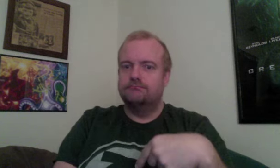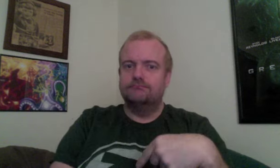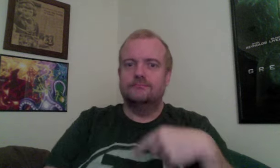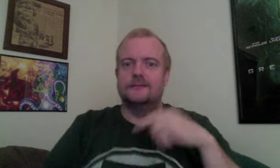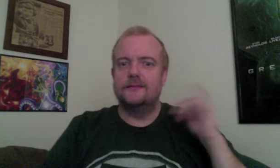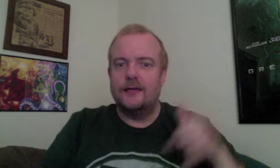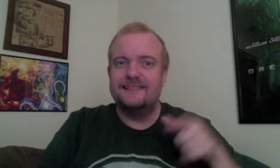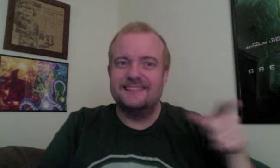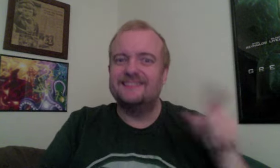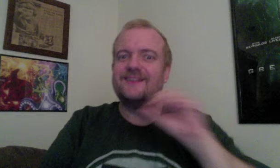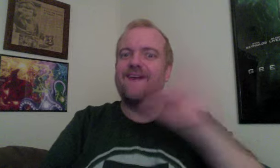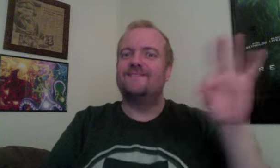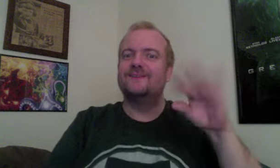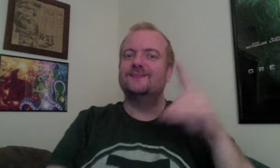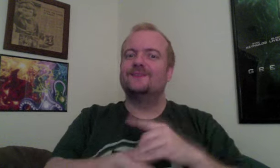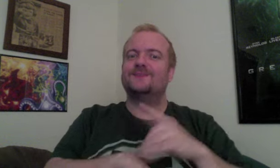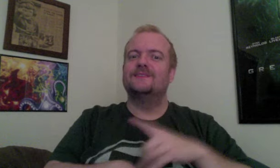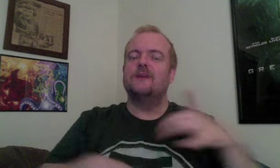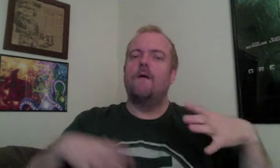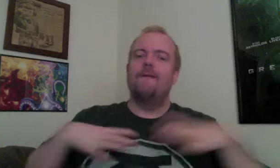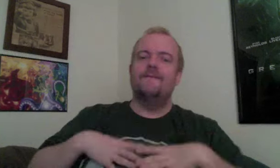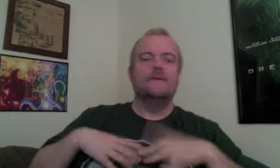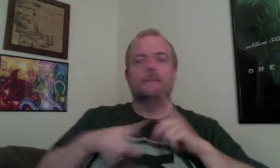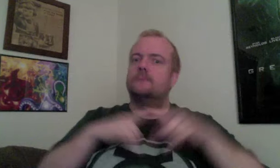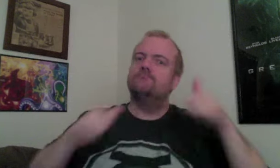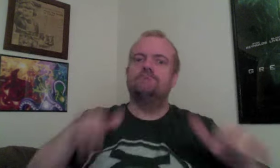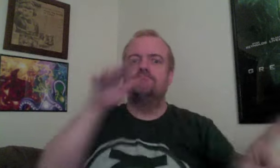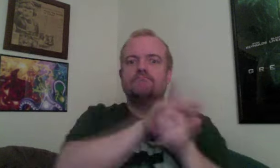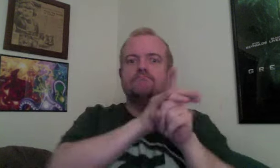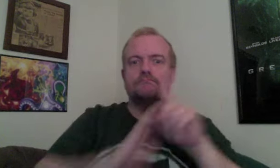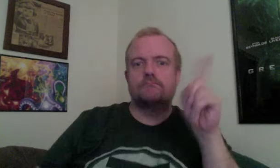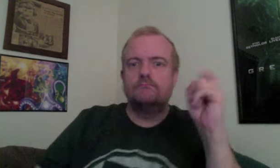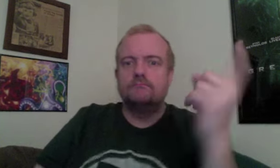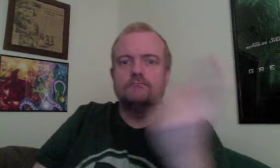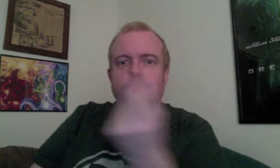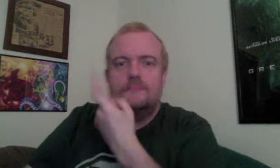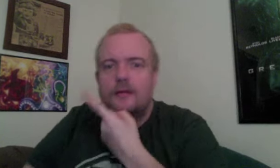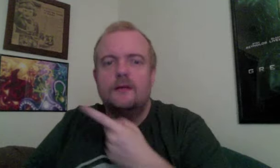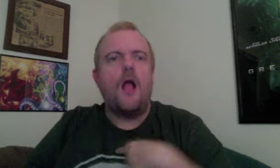Neither Egypt nor the nearby Sinai Peninsula are volcanically active.